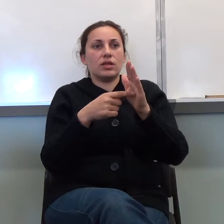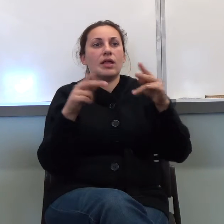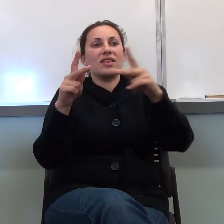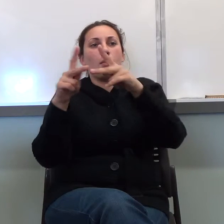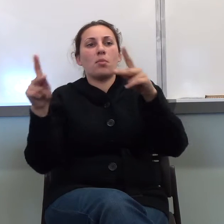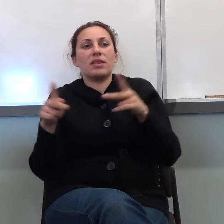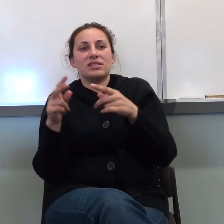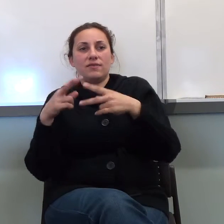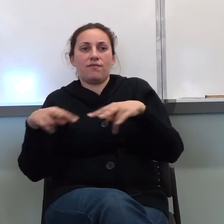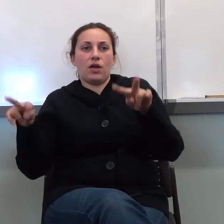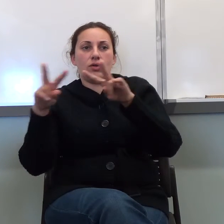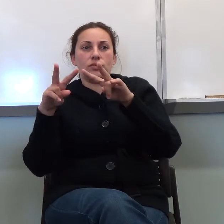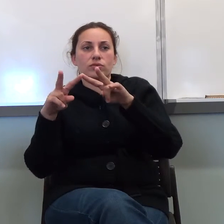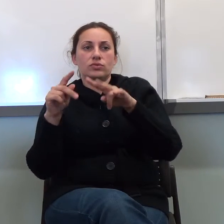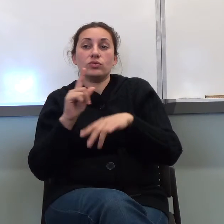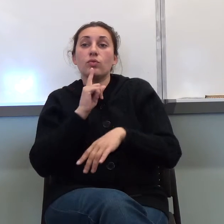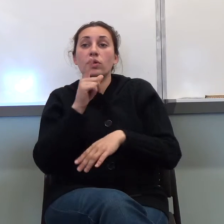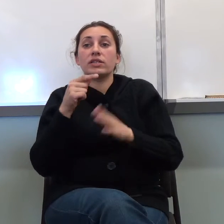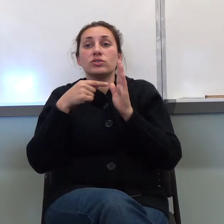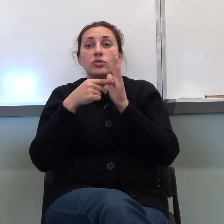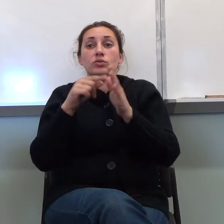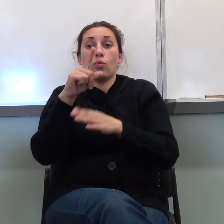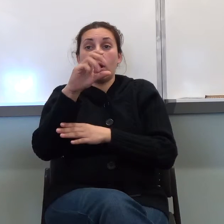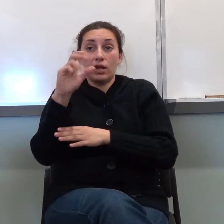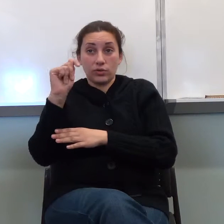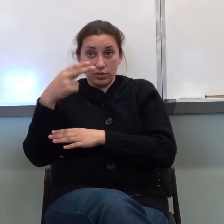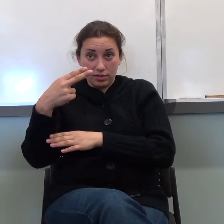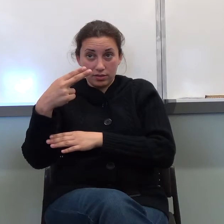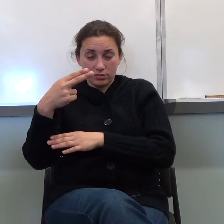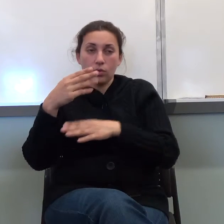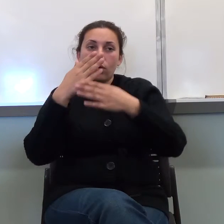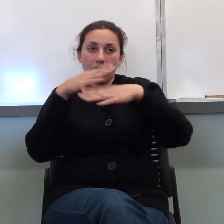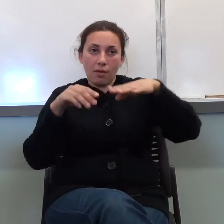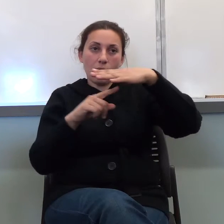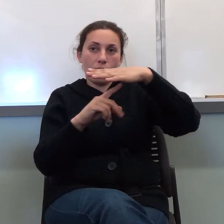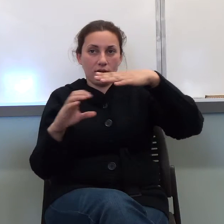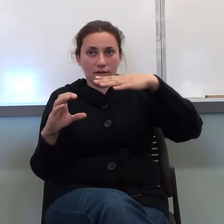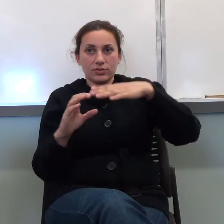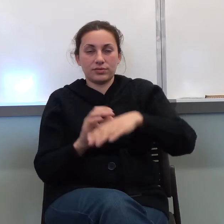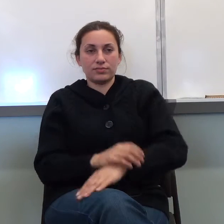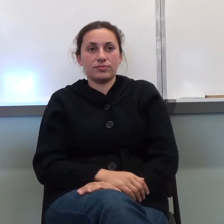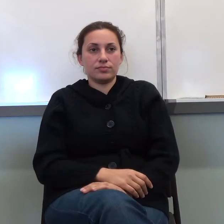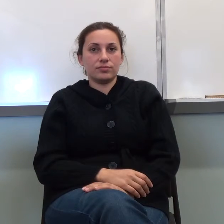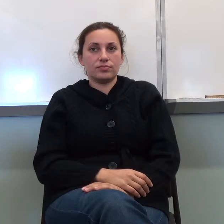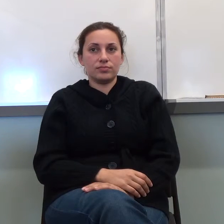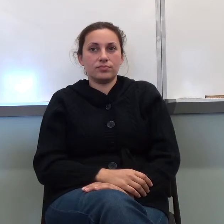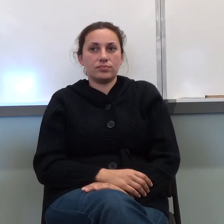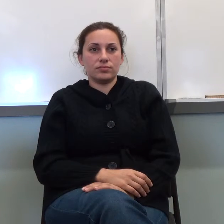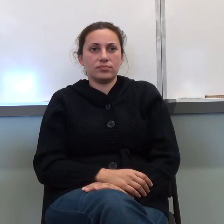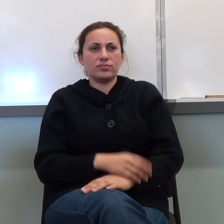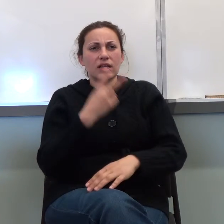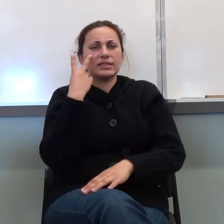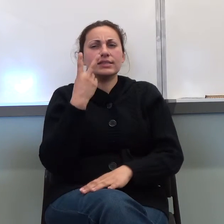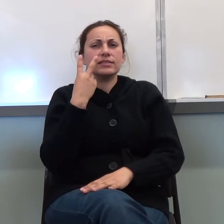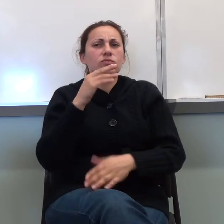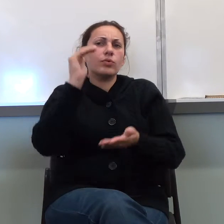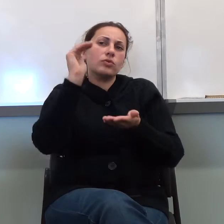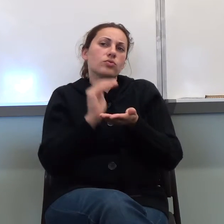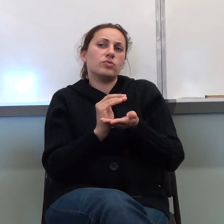which is the 100th position. So divided by 100. Okay, now let's see if we can reduce that. Obviously 5 goes